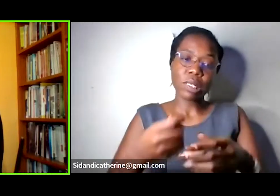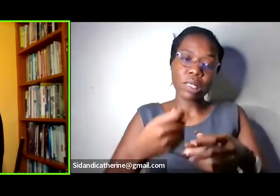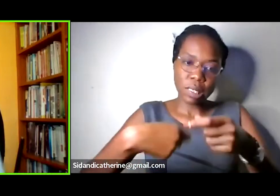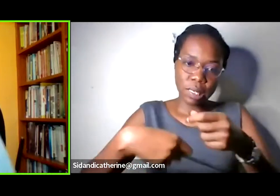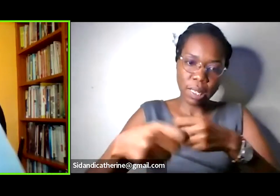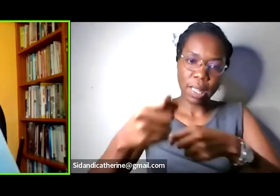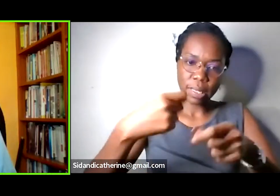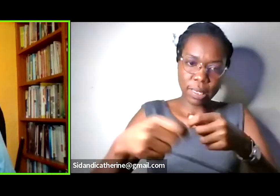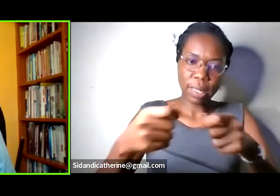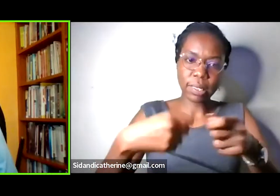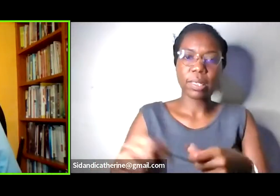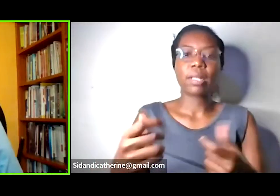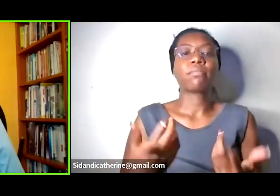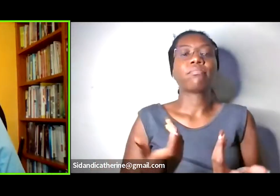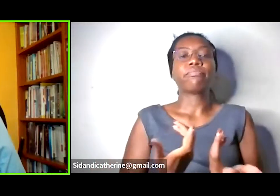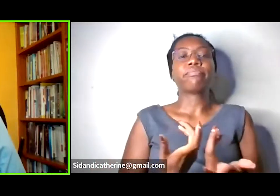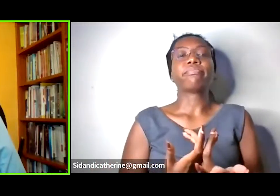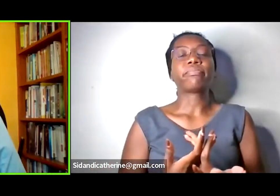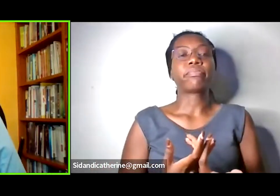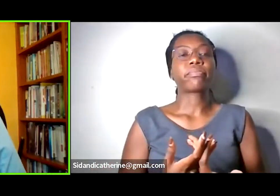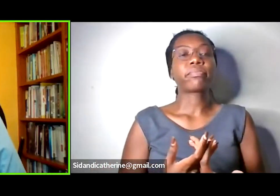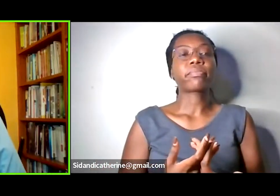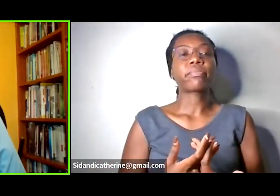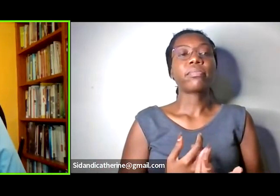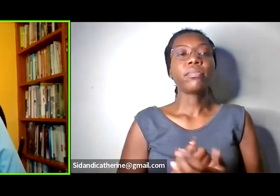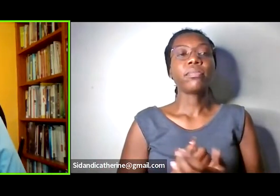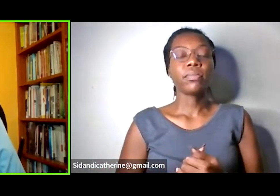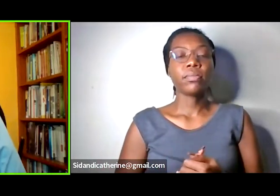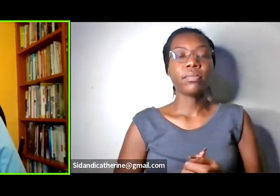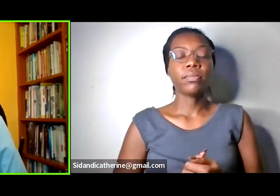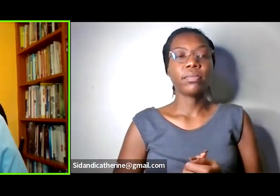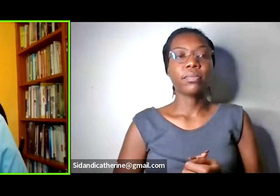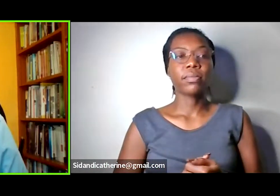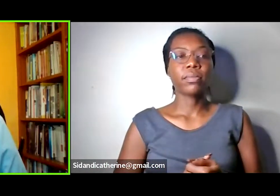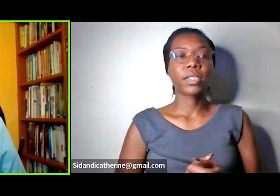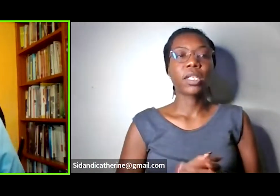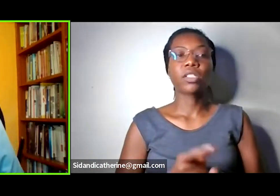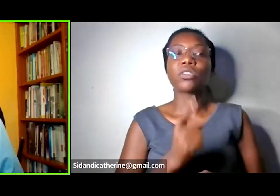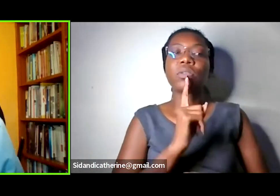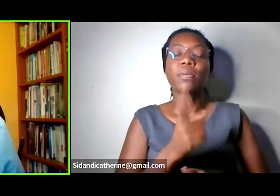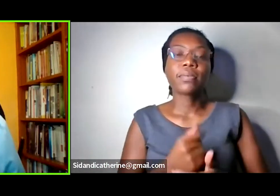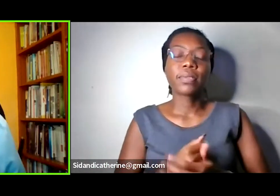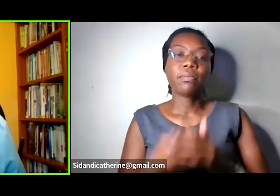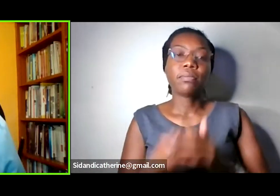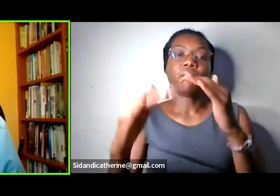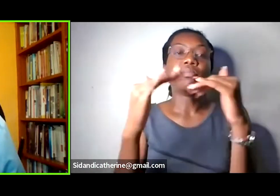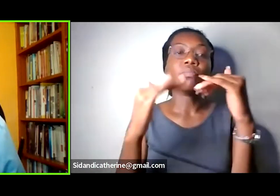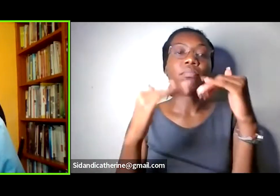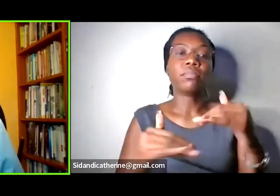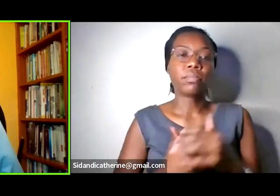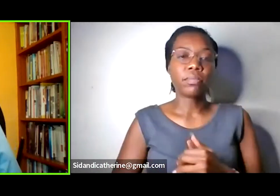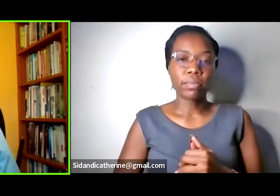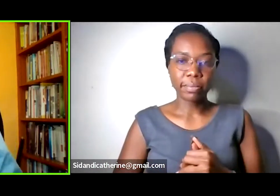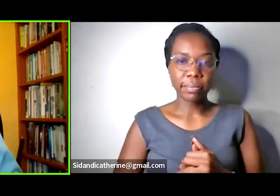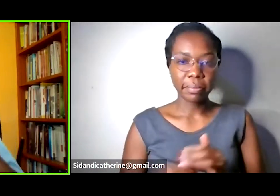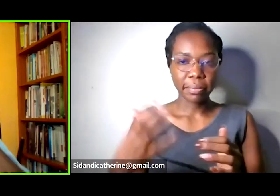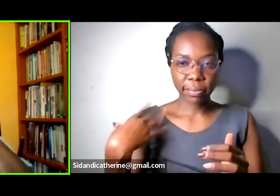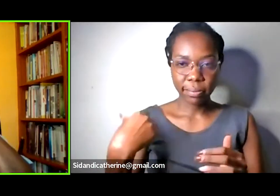and I do it today, 10 years down the line, is I use education marketing. So if you're not using education